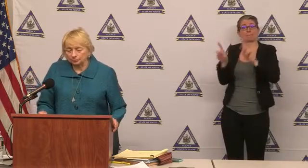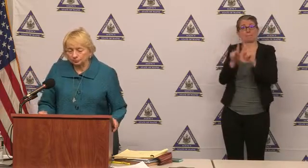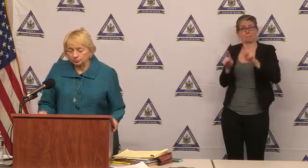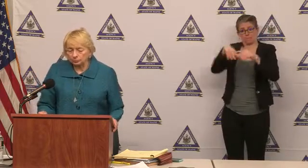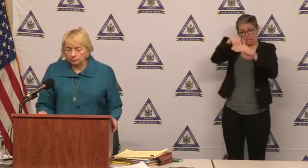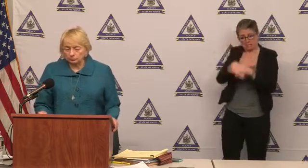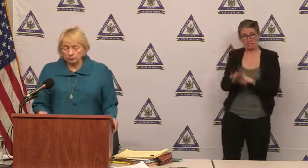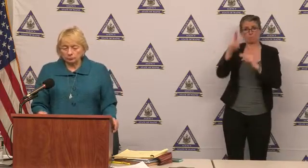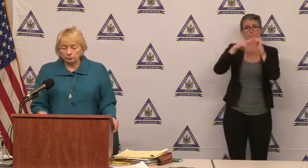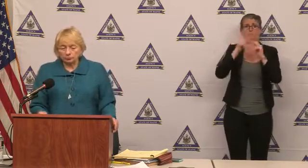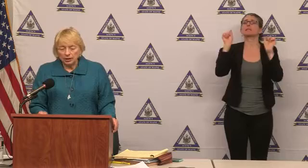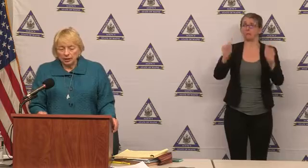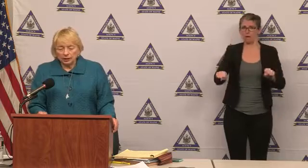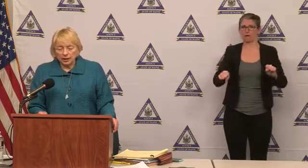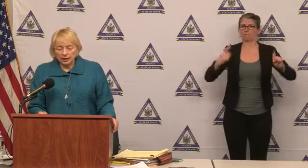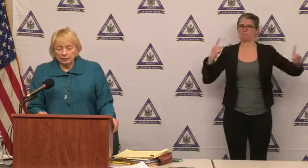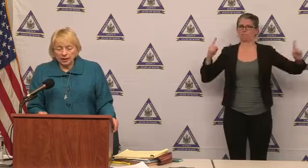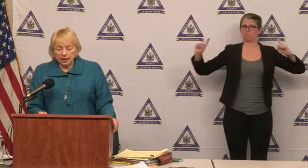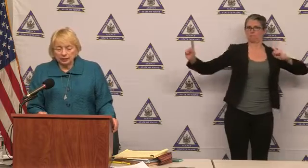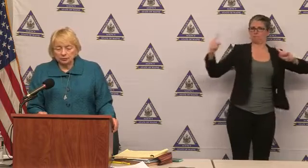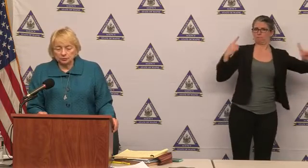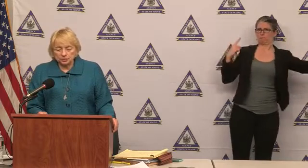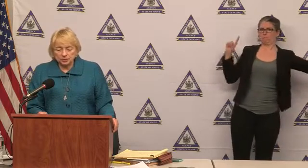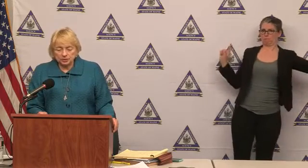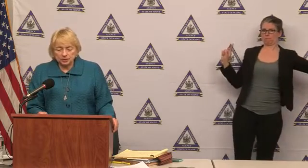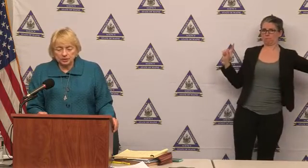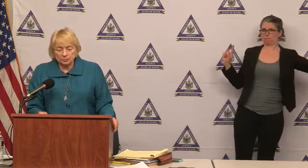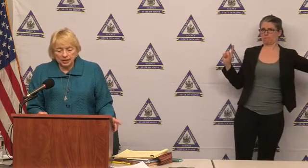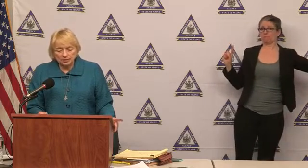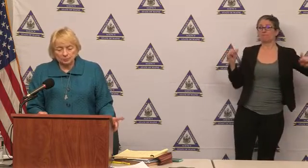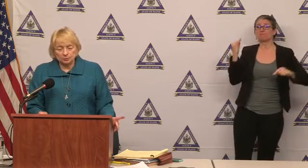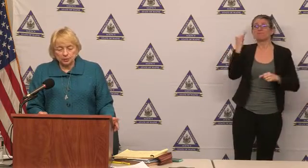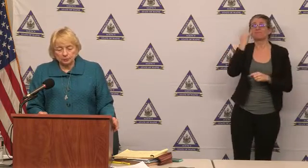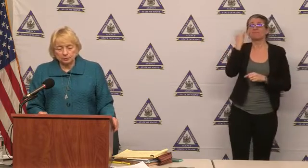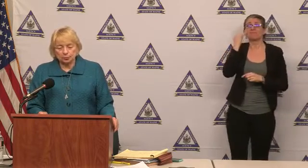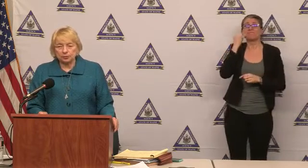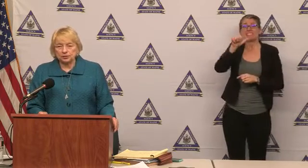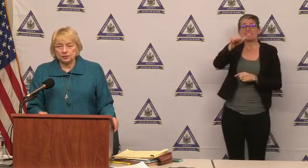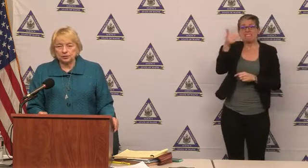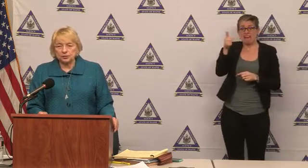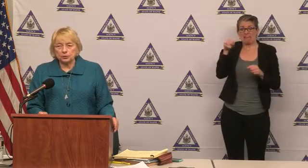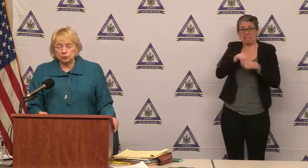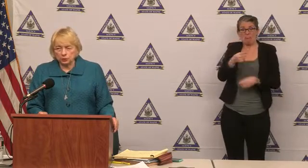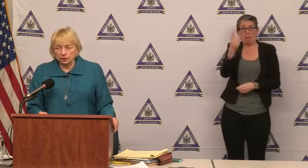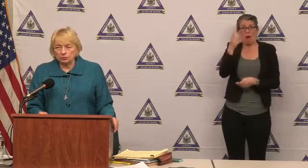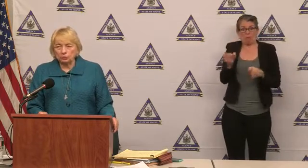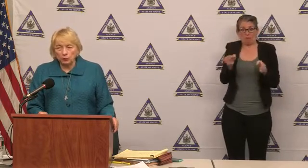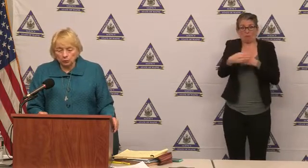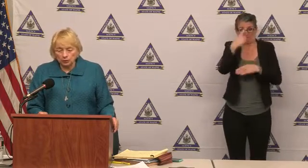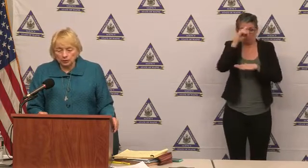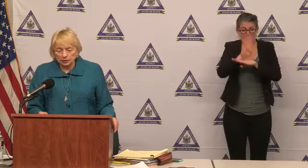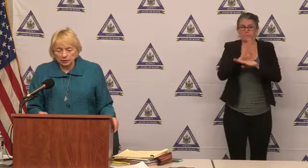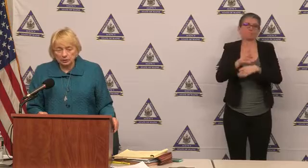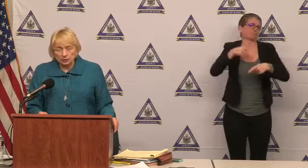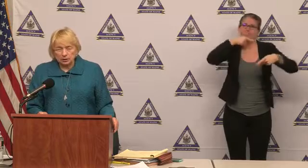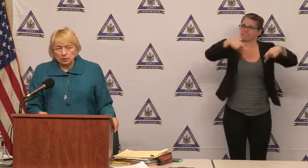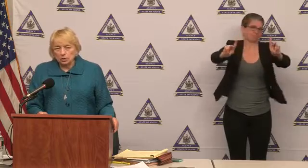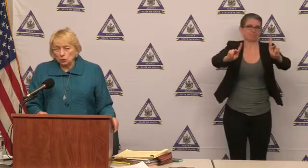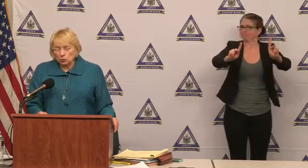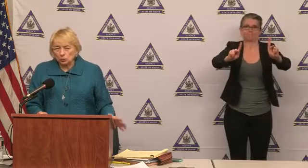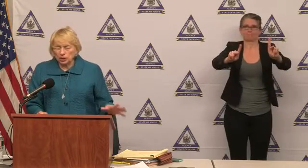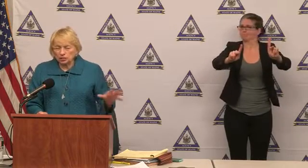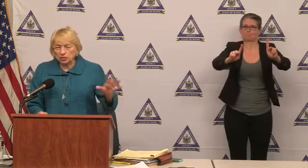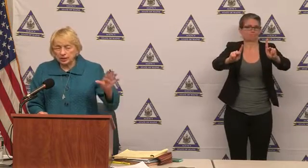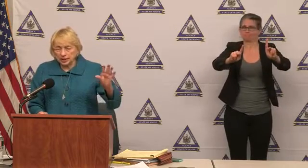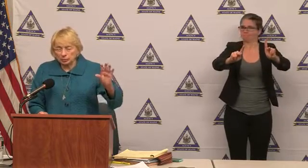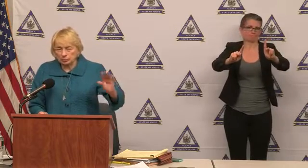possible. And they may act to facilitate the maximum number of employees working remotely. So